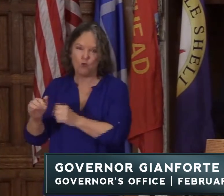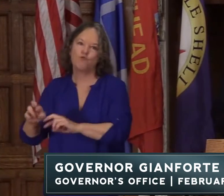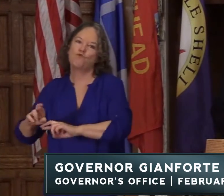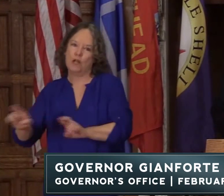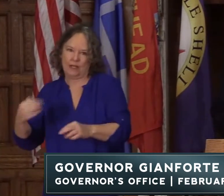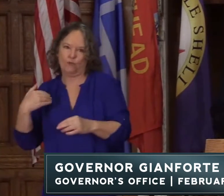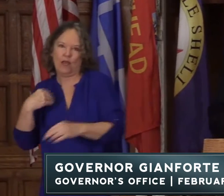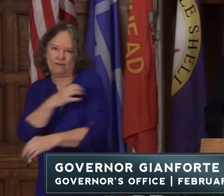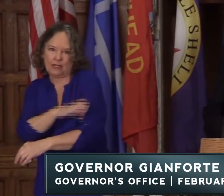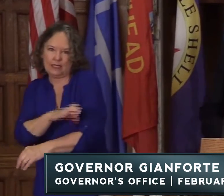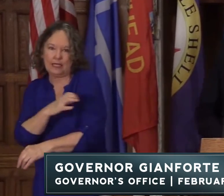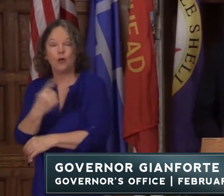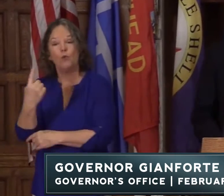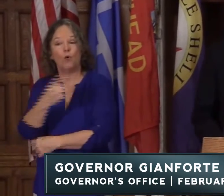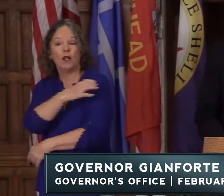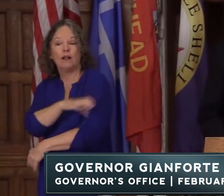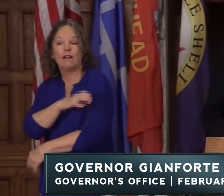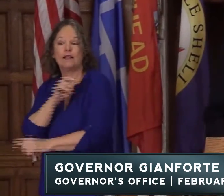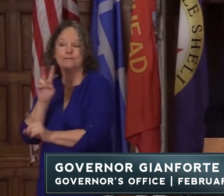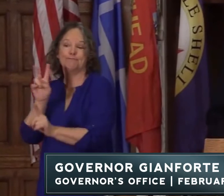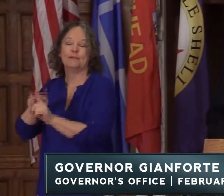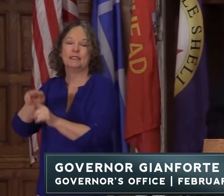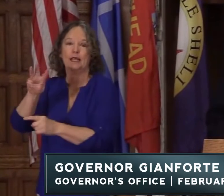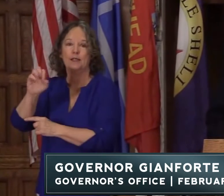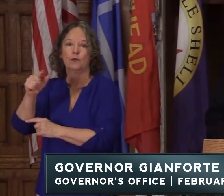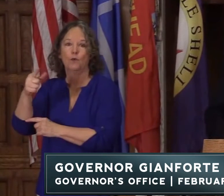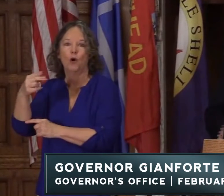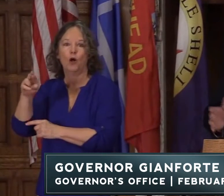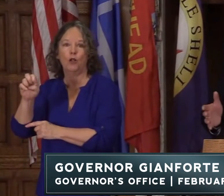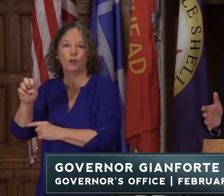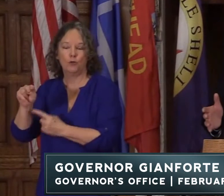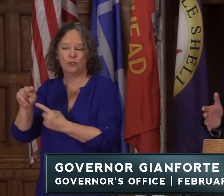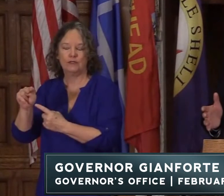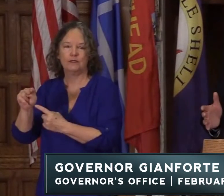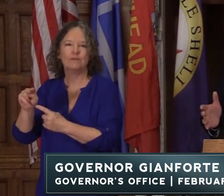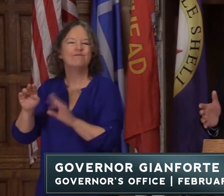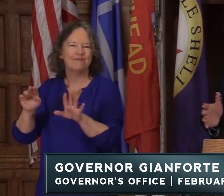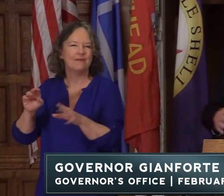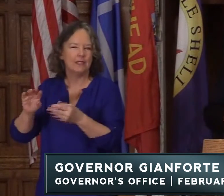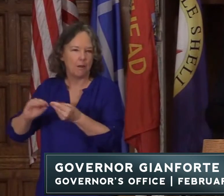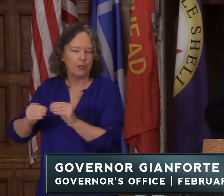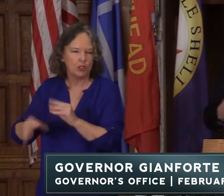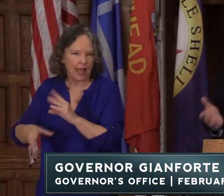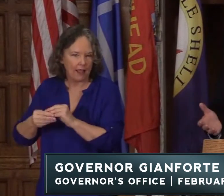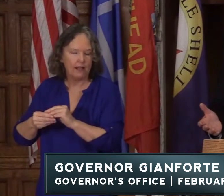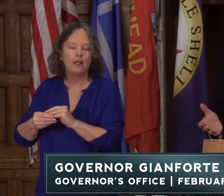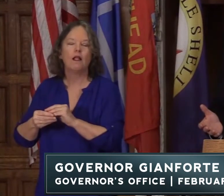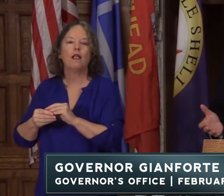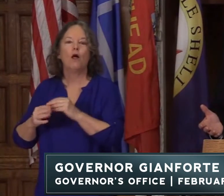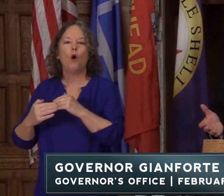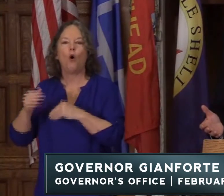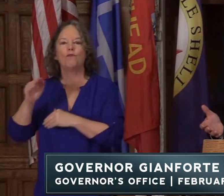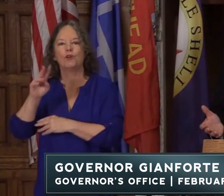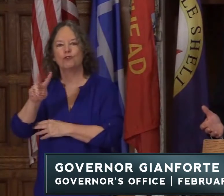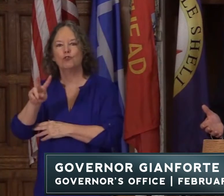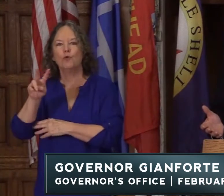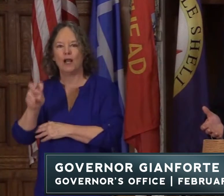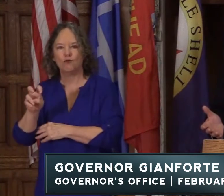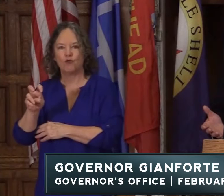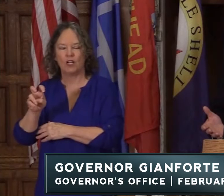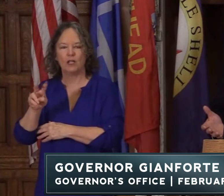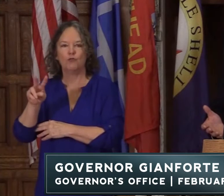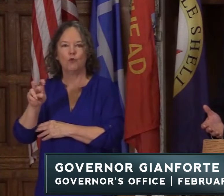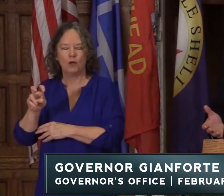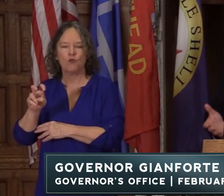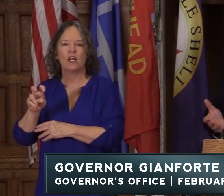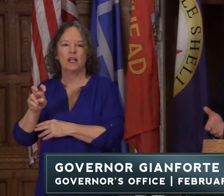There's one clinic that was assigned to Walgreens. And just to put numbers on it, there's just over 200 of these facilities around